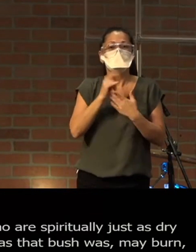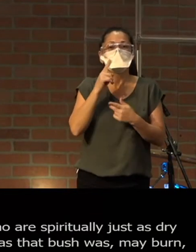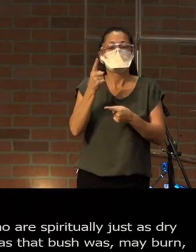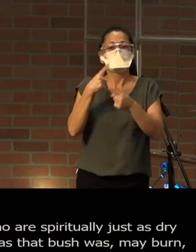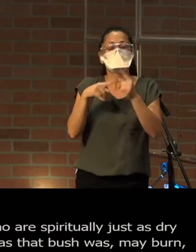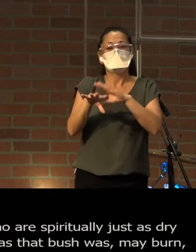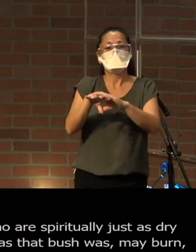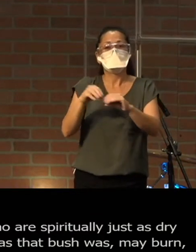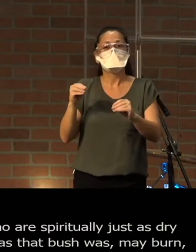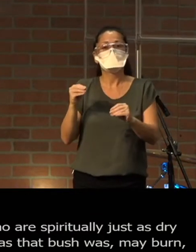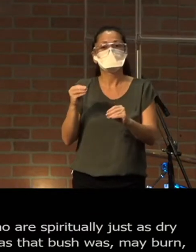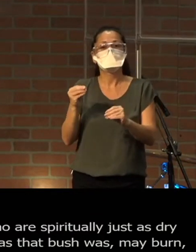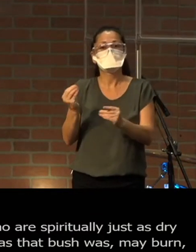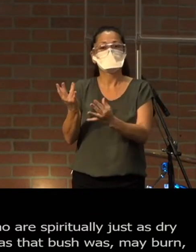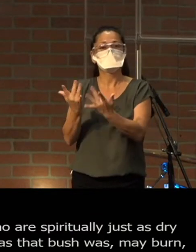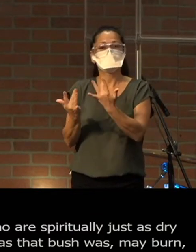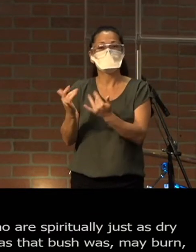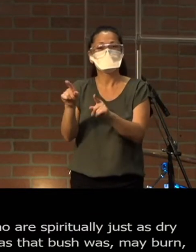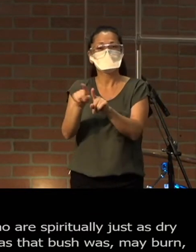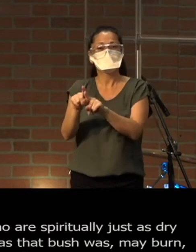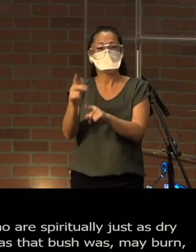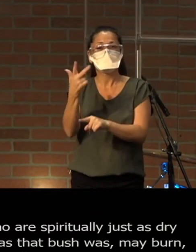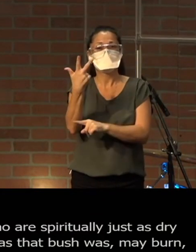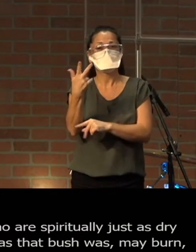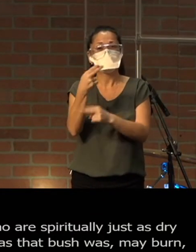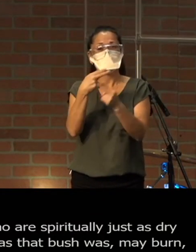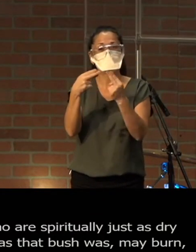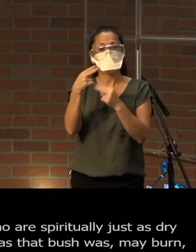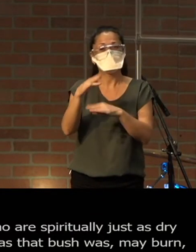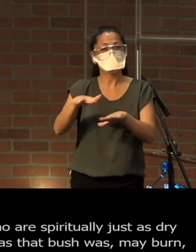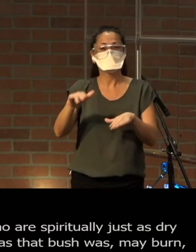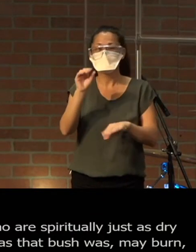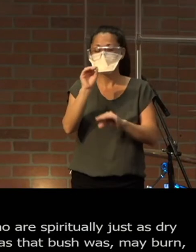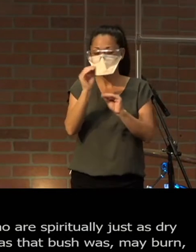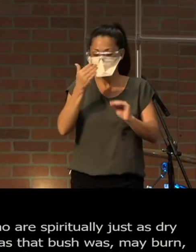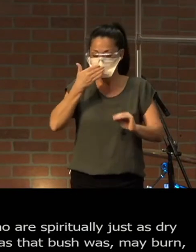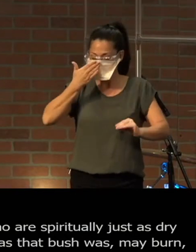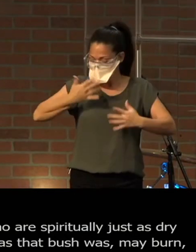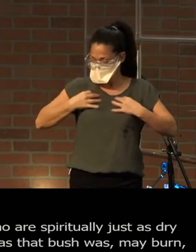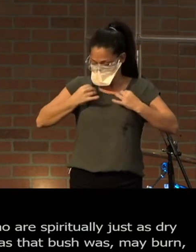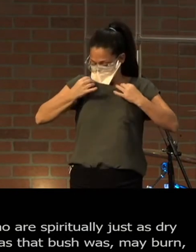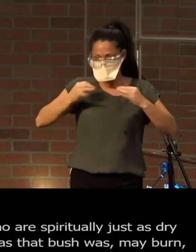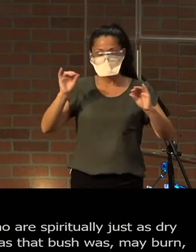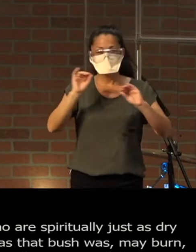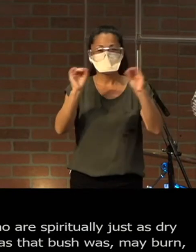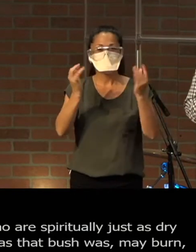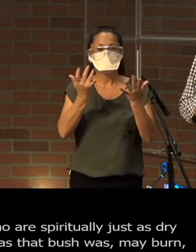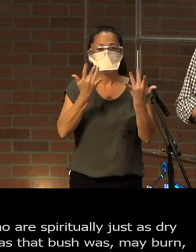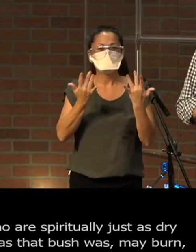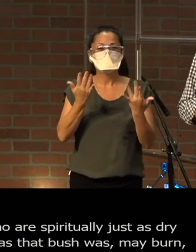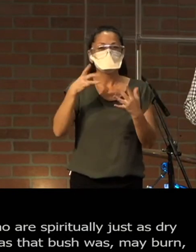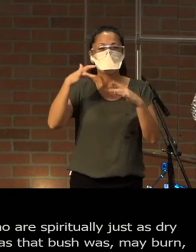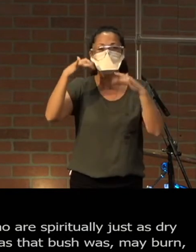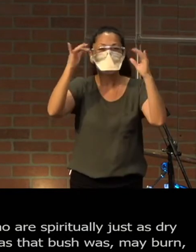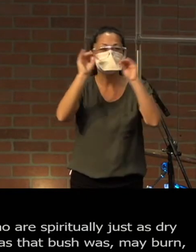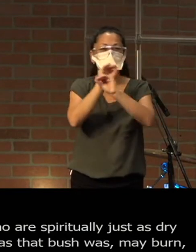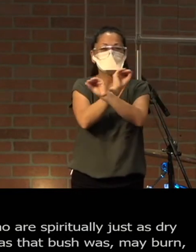holy children did, with not so much as the smell of fire upon thee. For where God